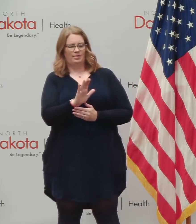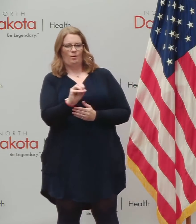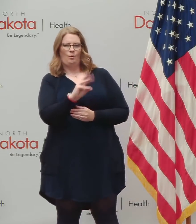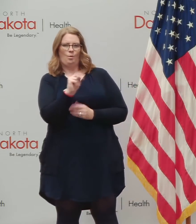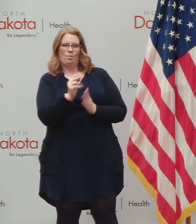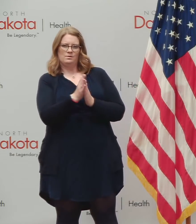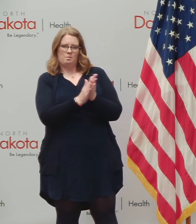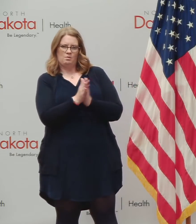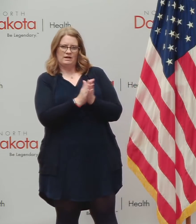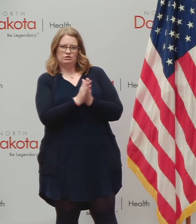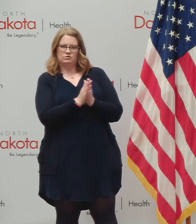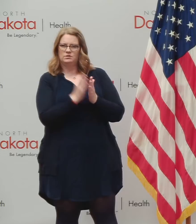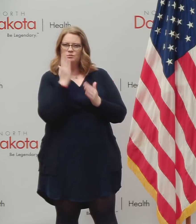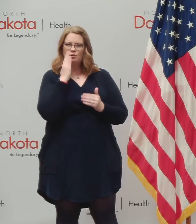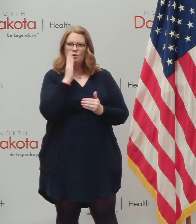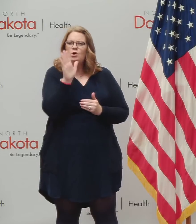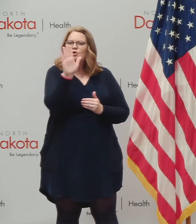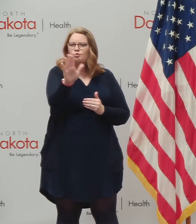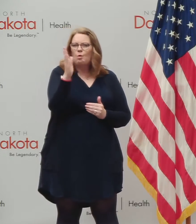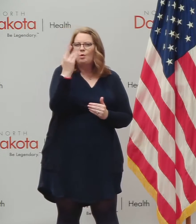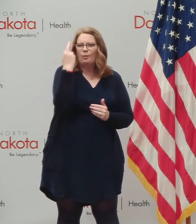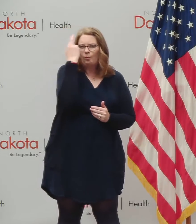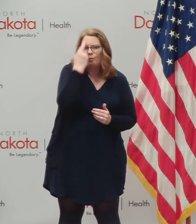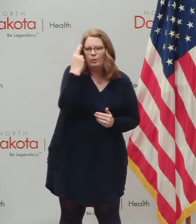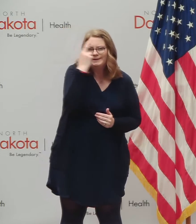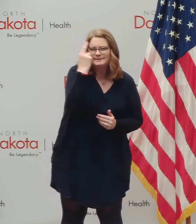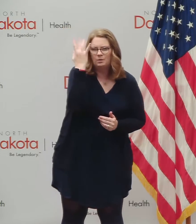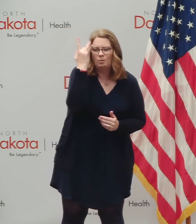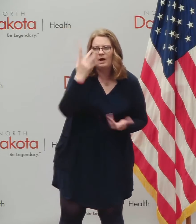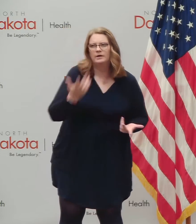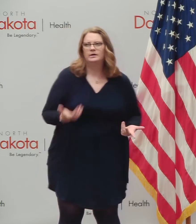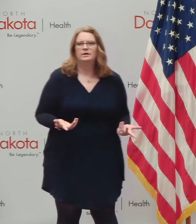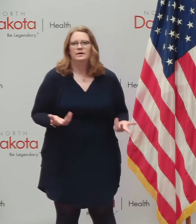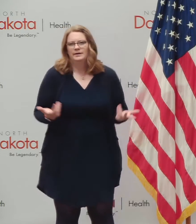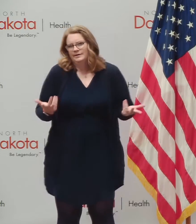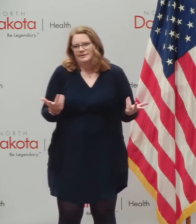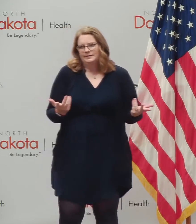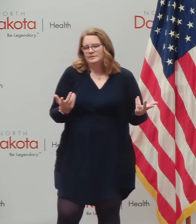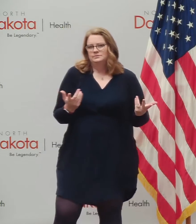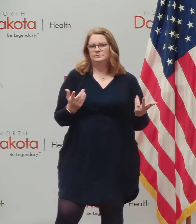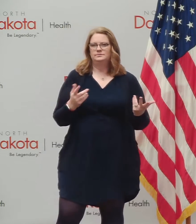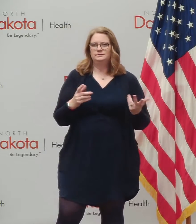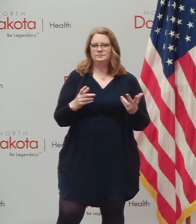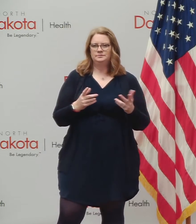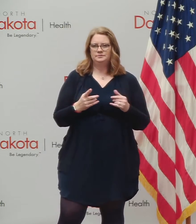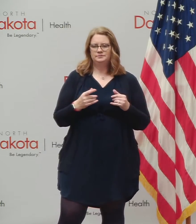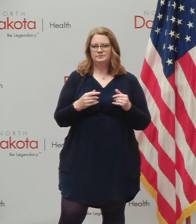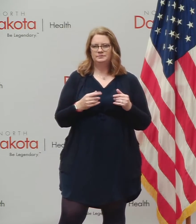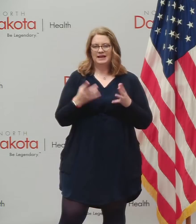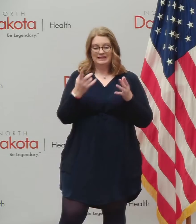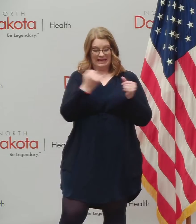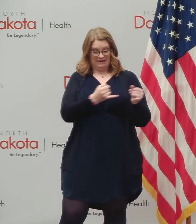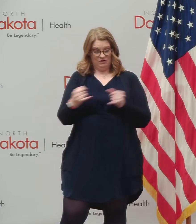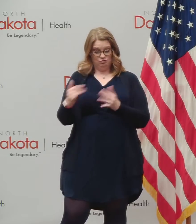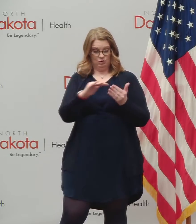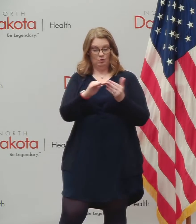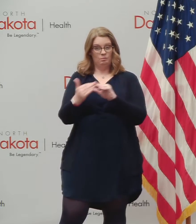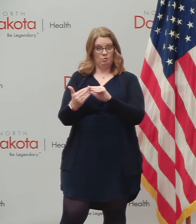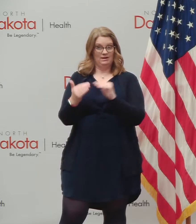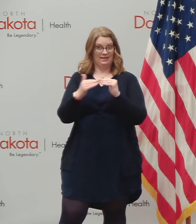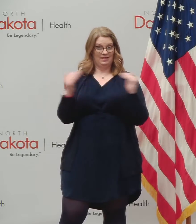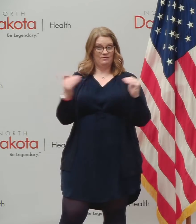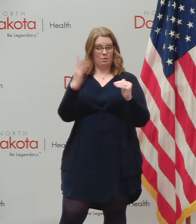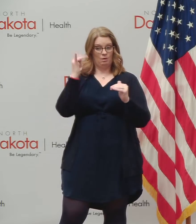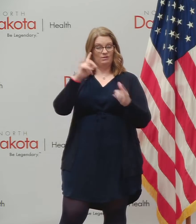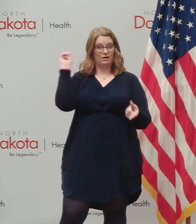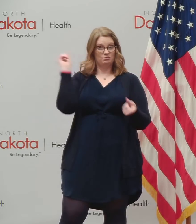as finding your why you would need to come together and make decisions at the individual community level to mitigate